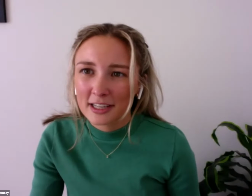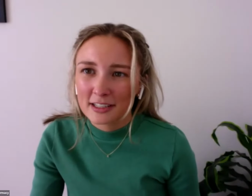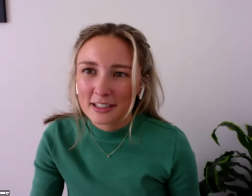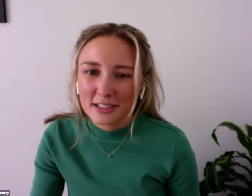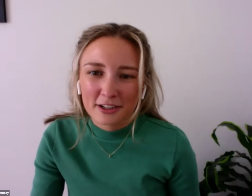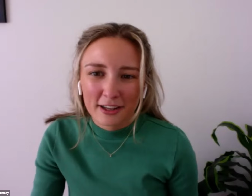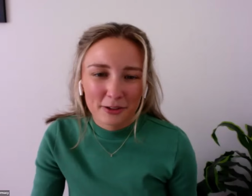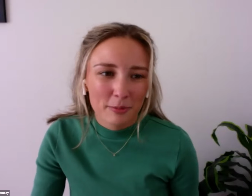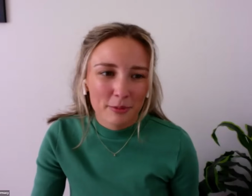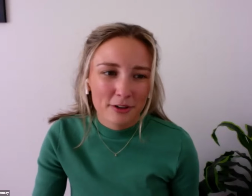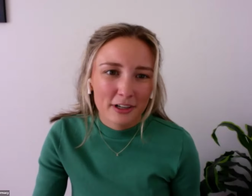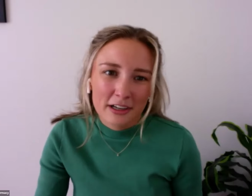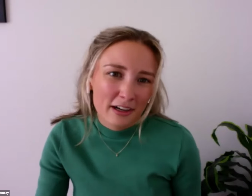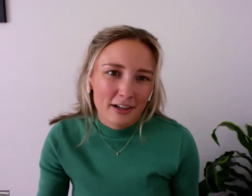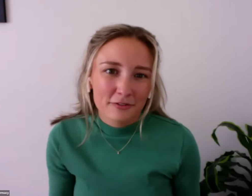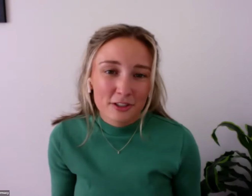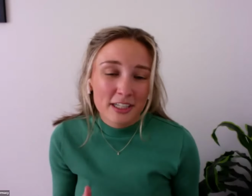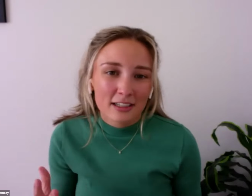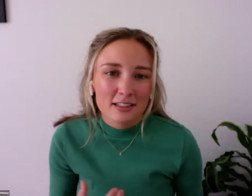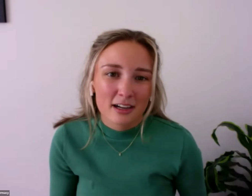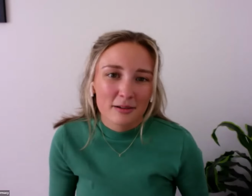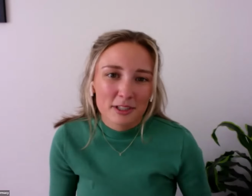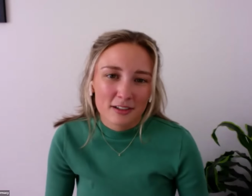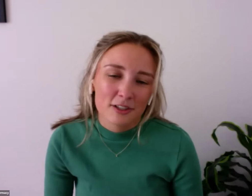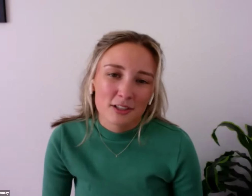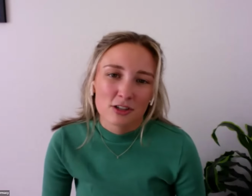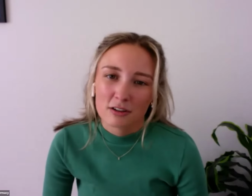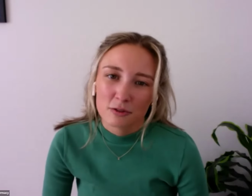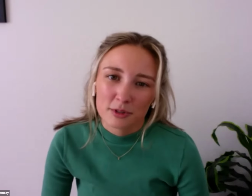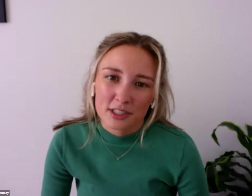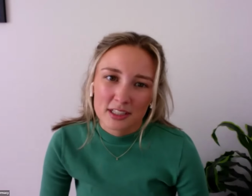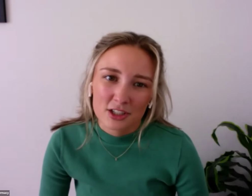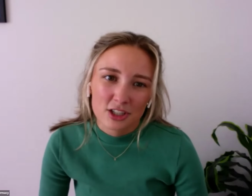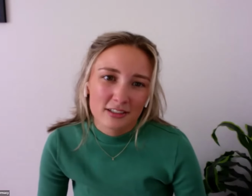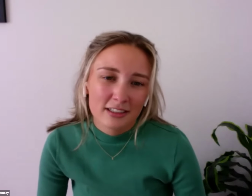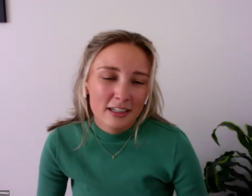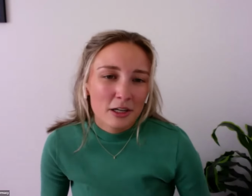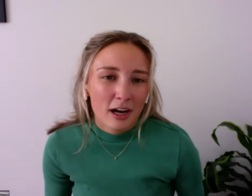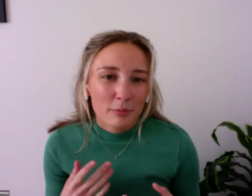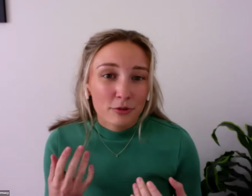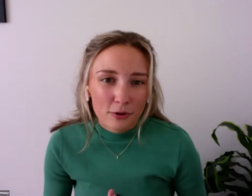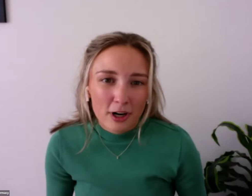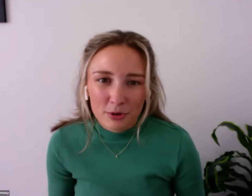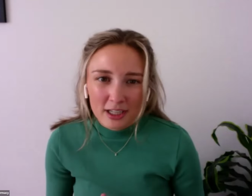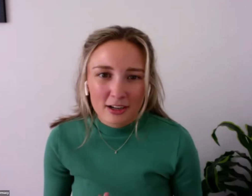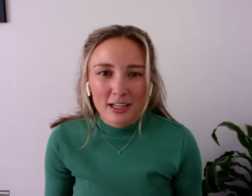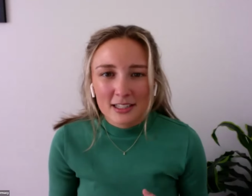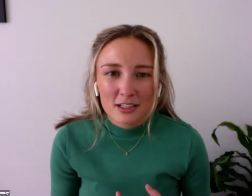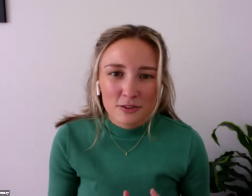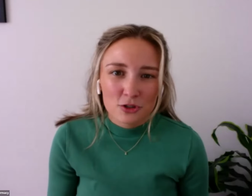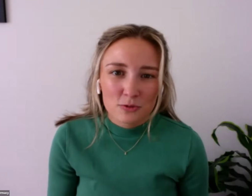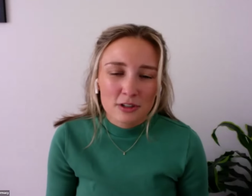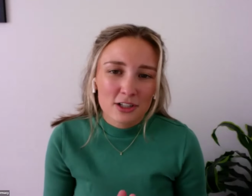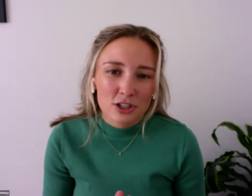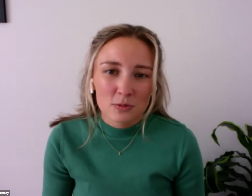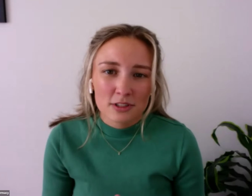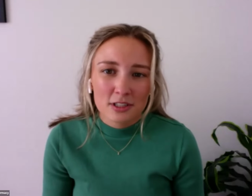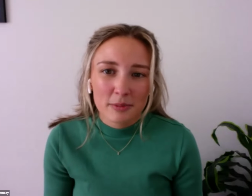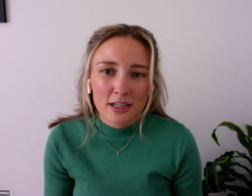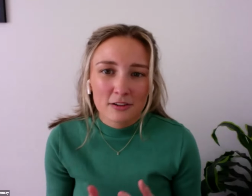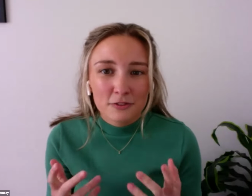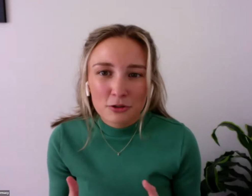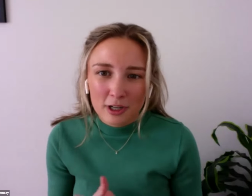all of our attendees here at the webinar for taking the time to give us such a thoughtful presentation. Before I bring in our next individual, I